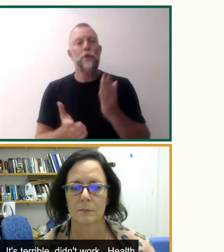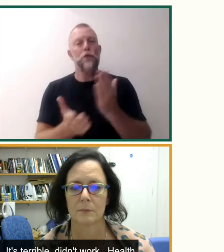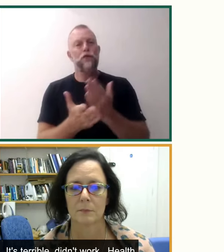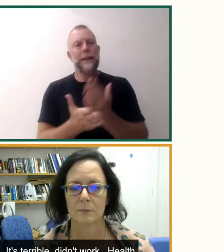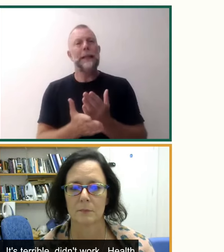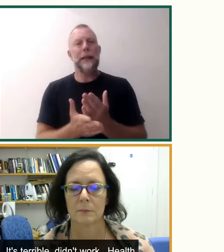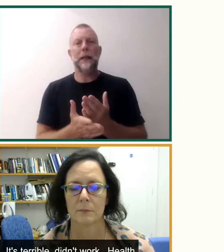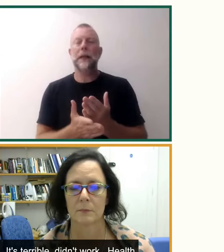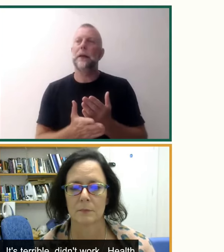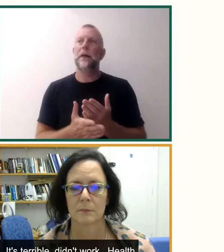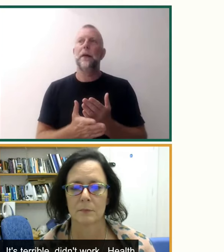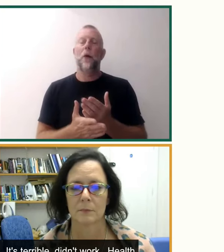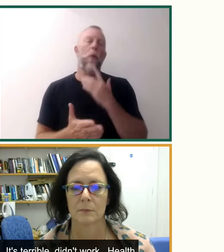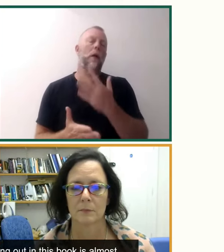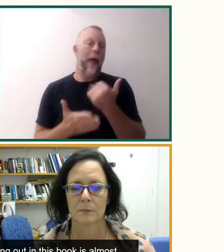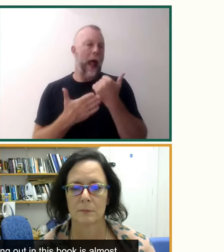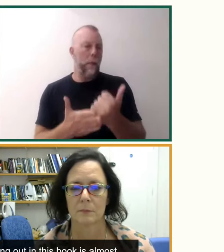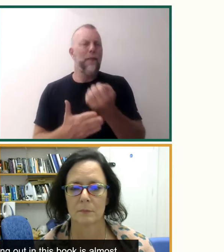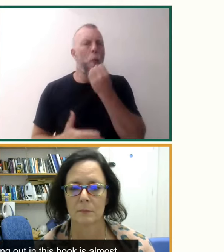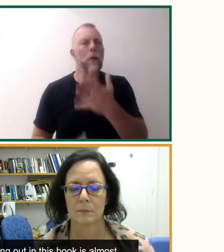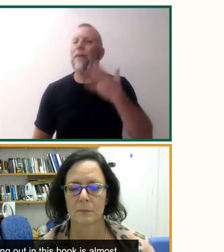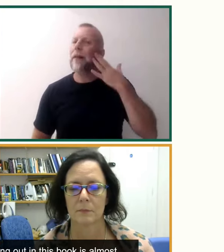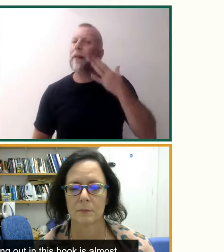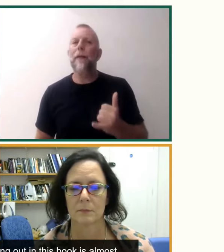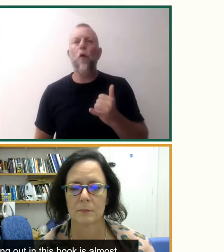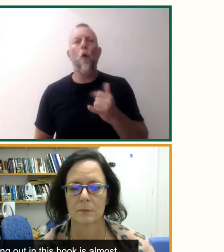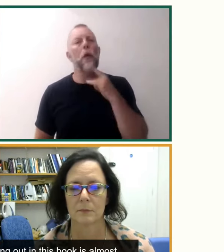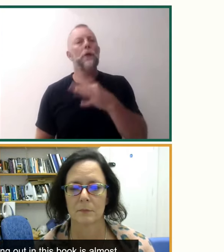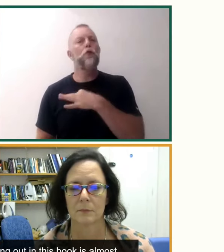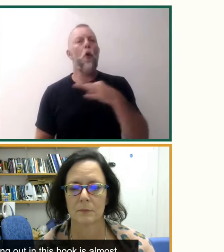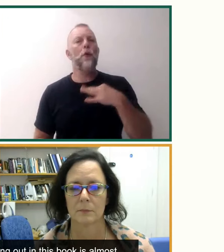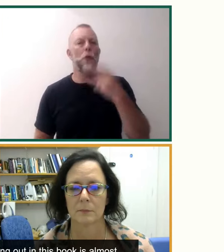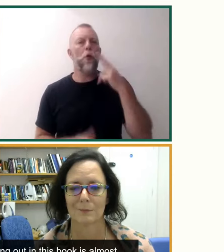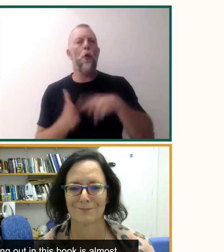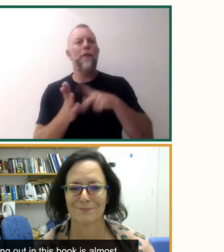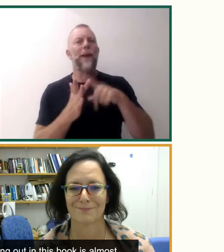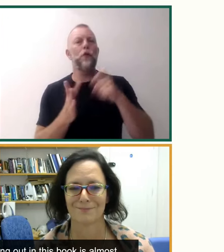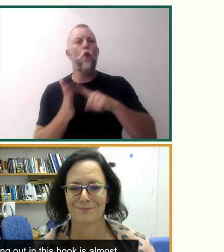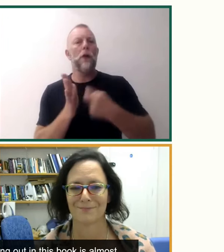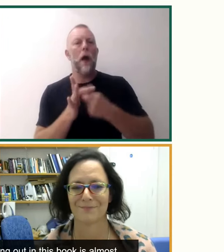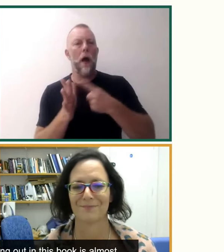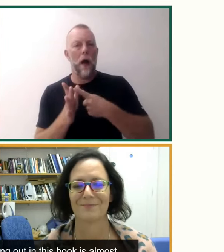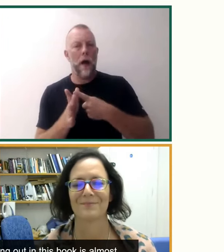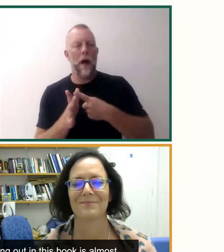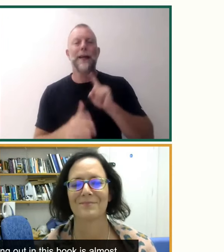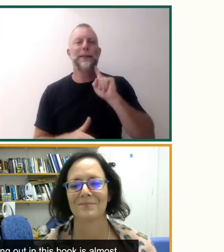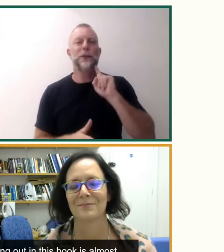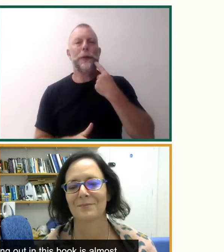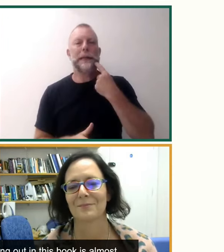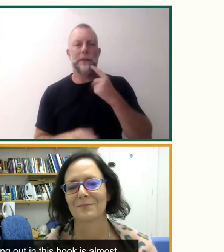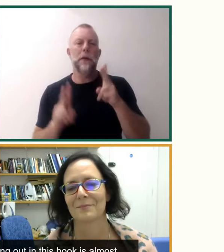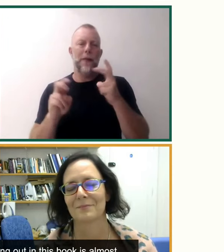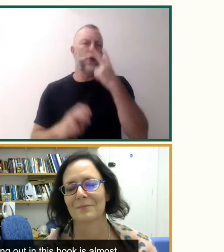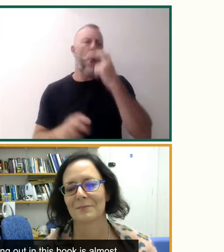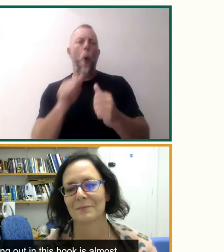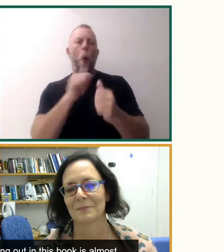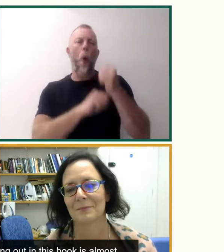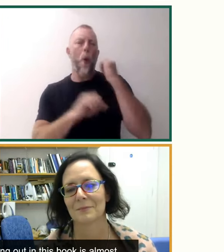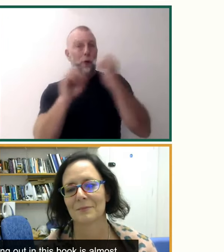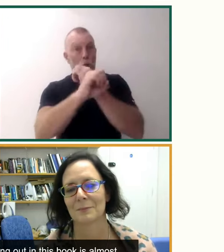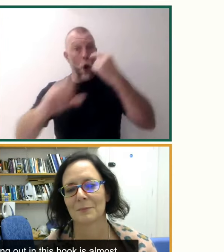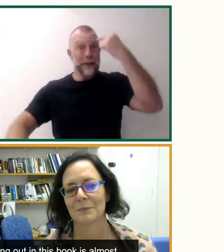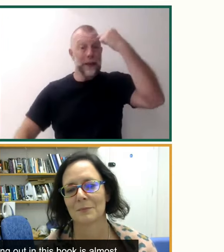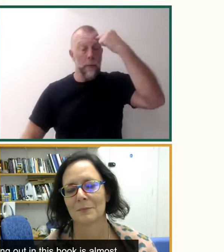the help of a wonderful Californian physician called Victoria Sweet, this old medieval concept of health as being a